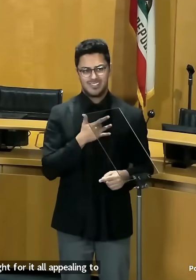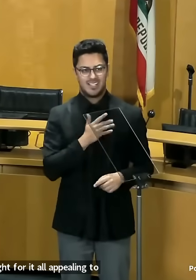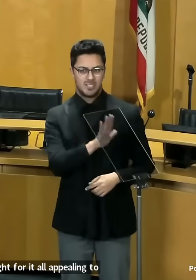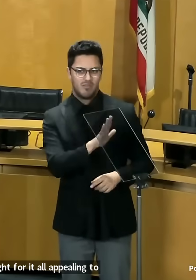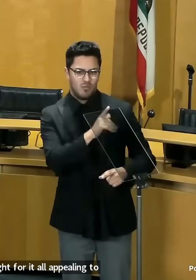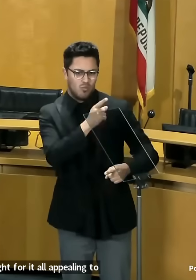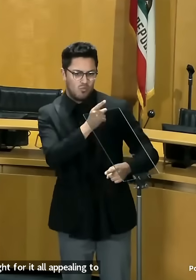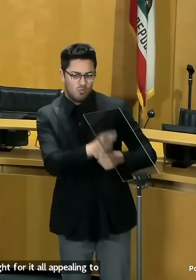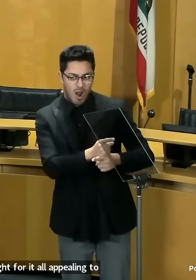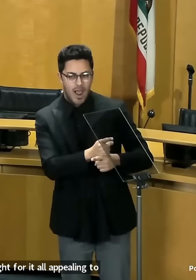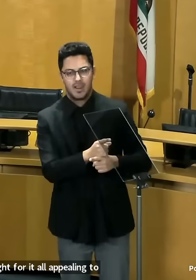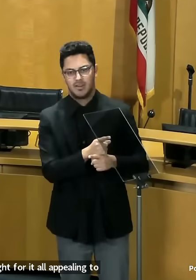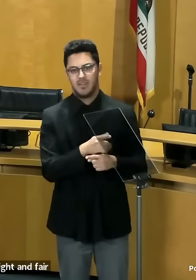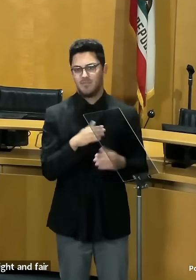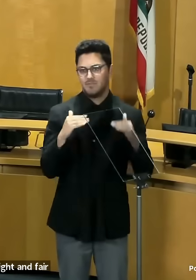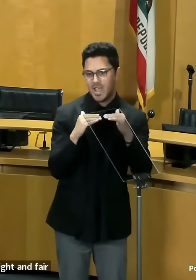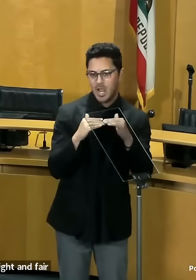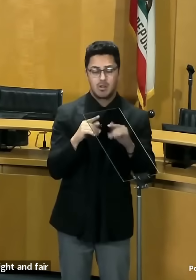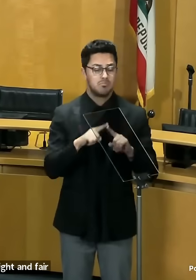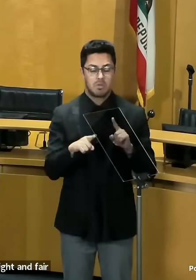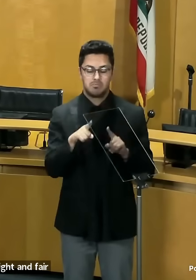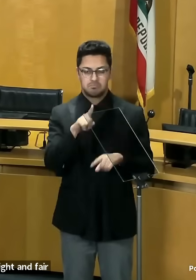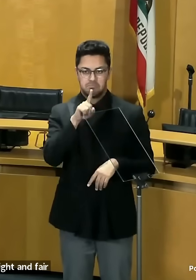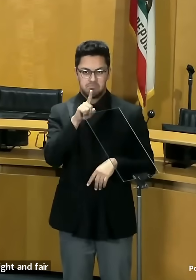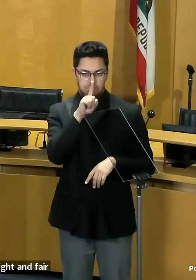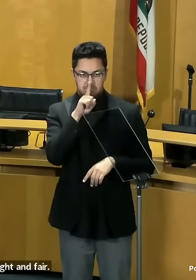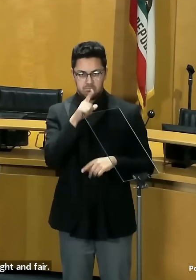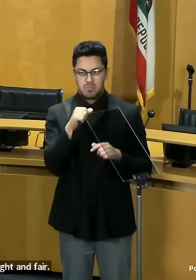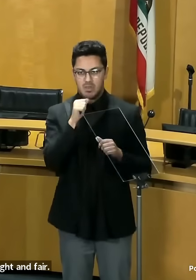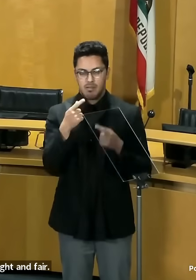fair, but to no avail.